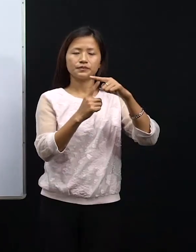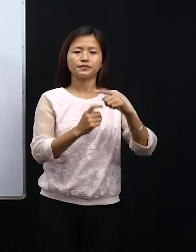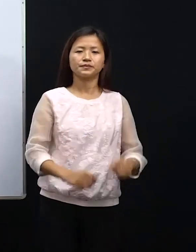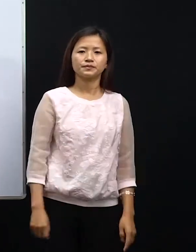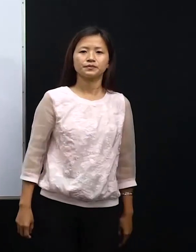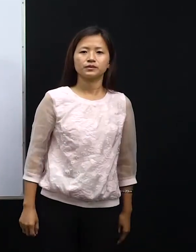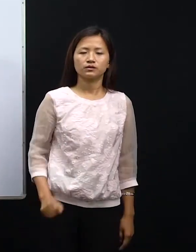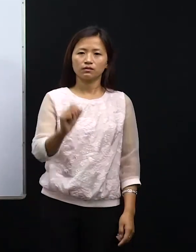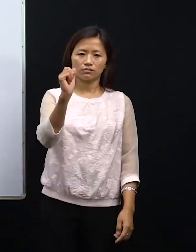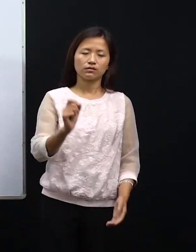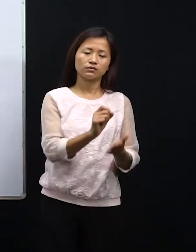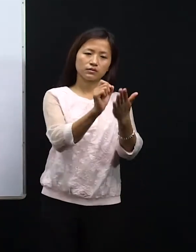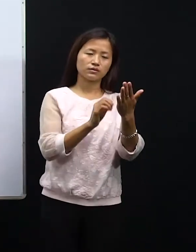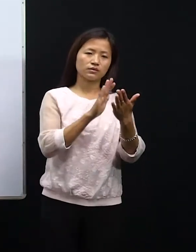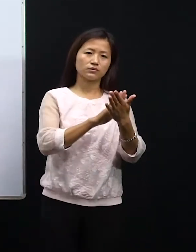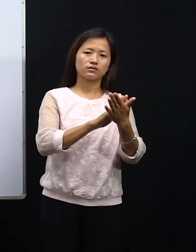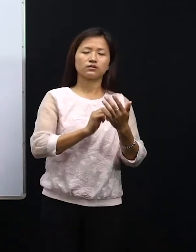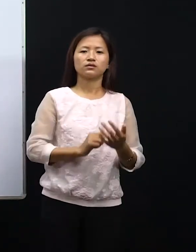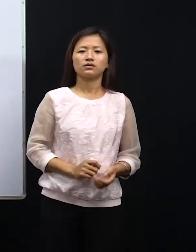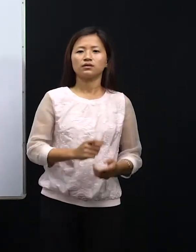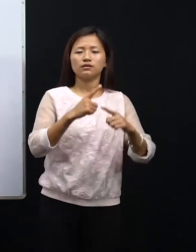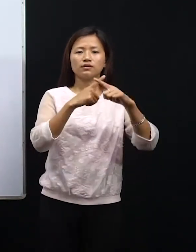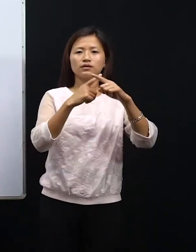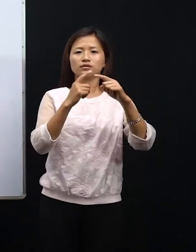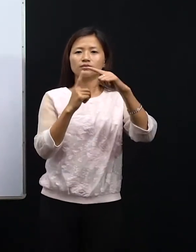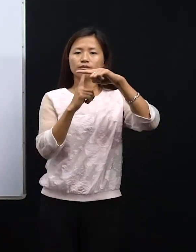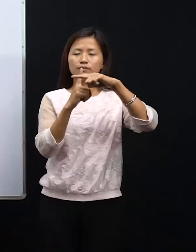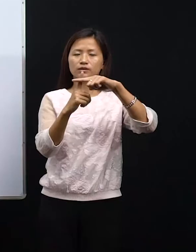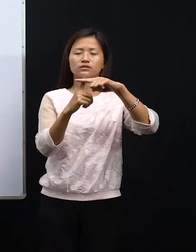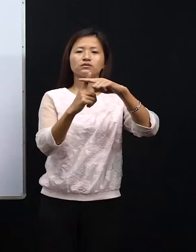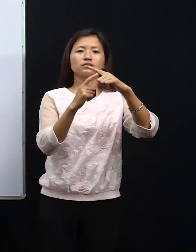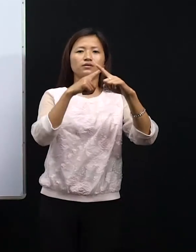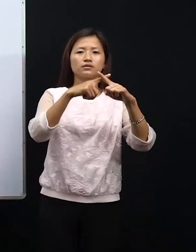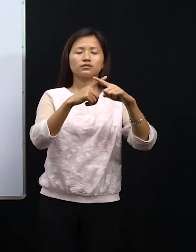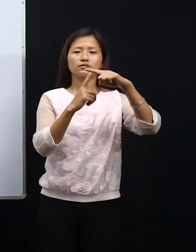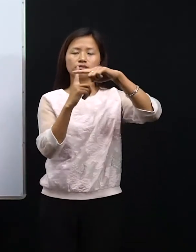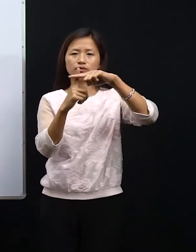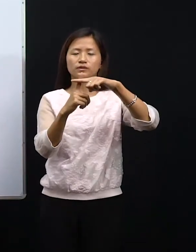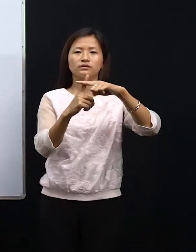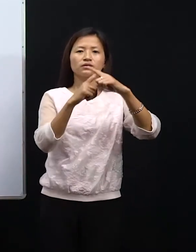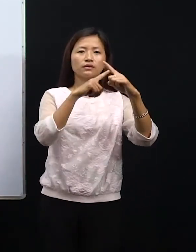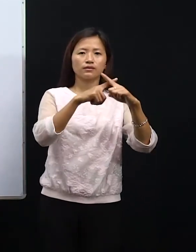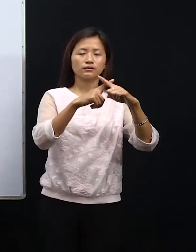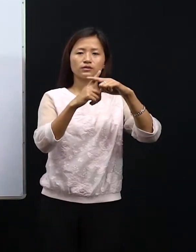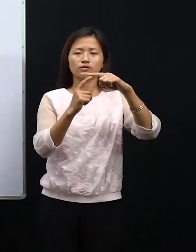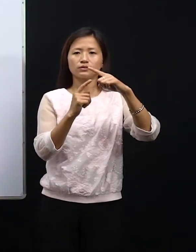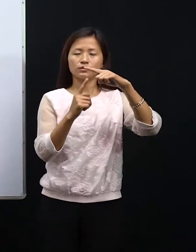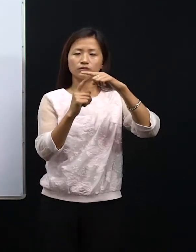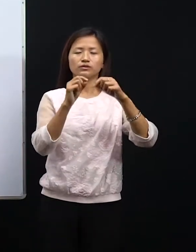we will write it here: x plus x squared plus x cubed plus x to the power